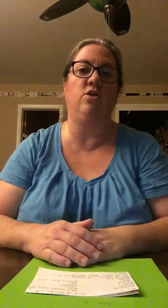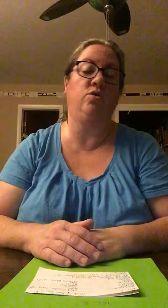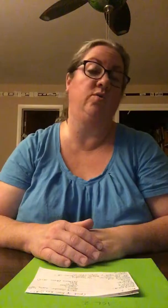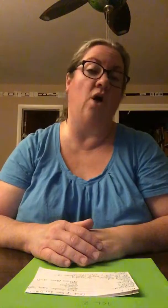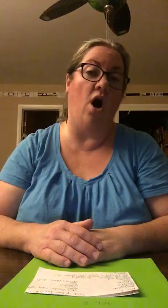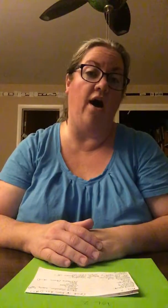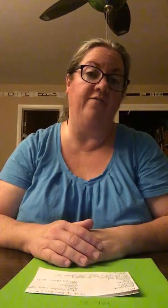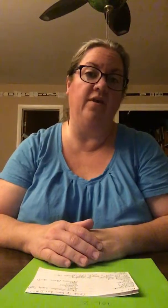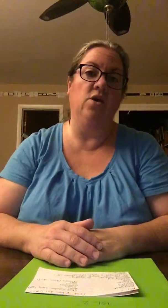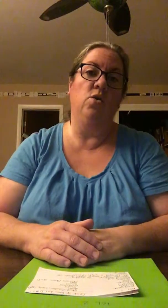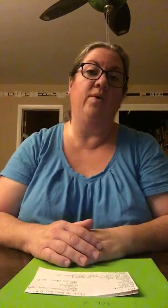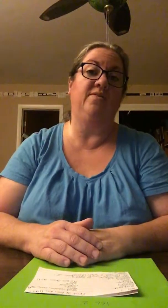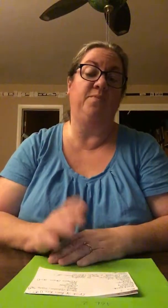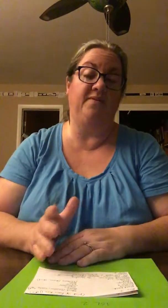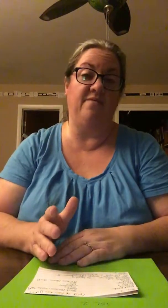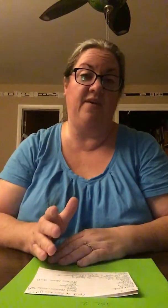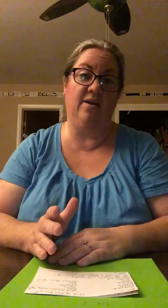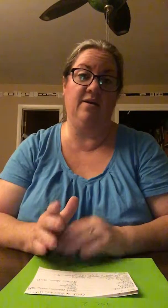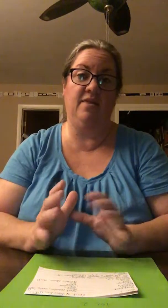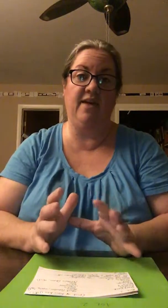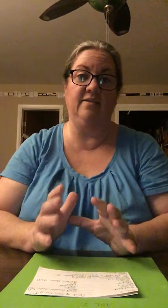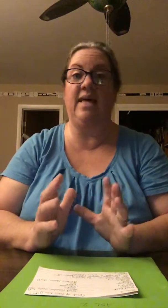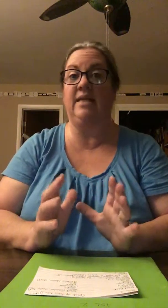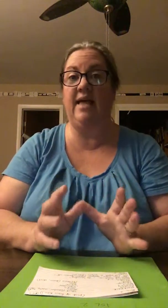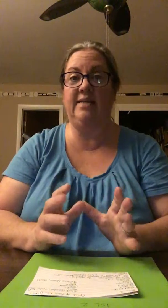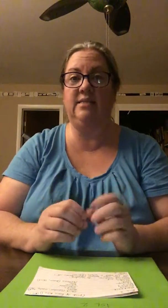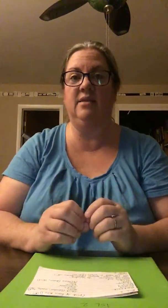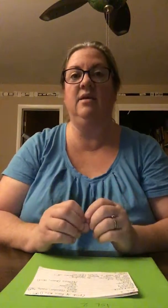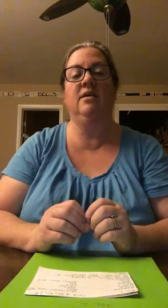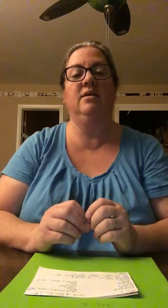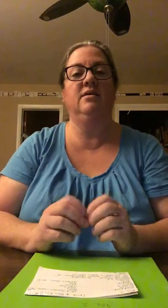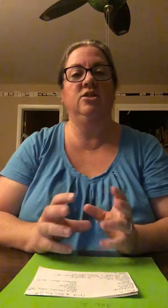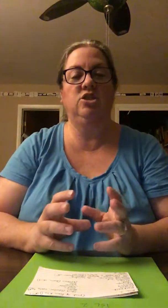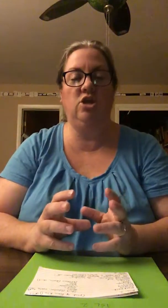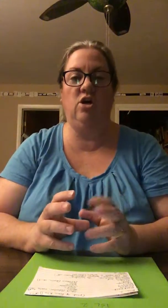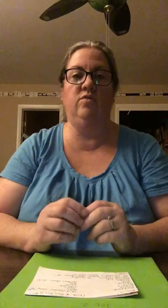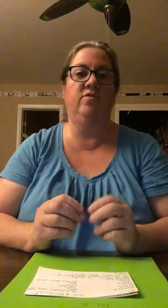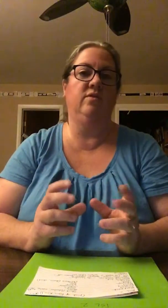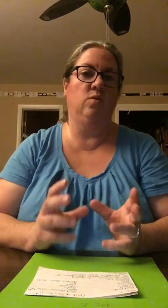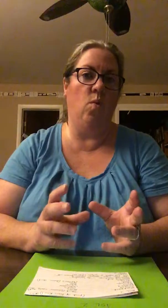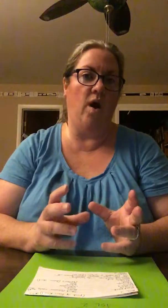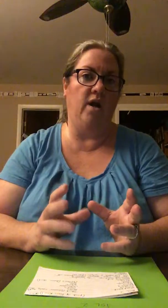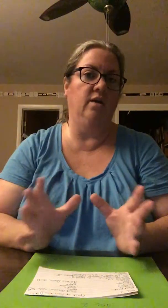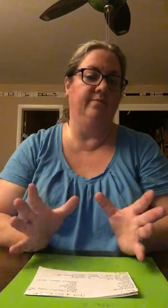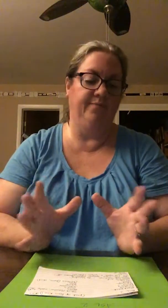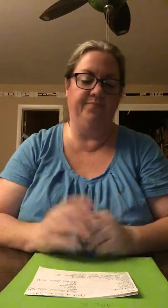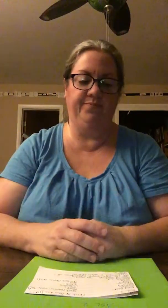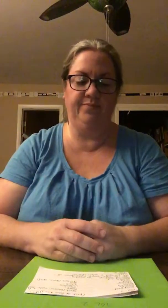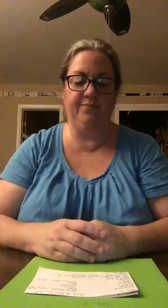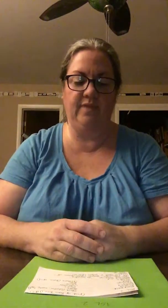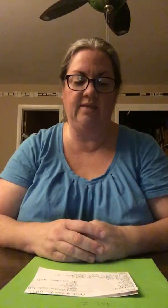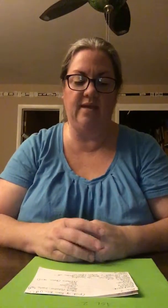you use off with specific things like lights, stove, water, things like